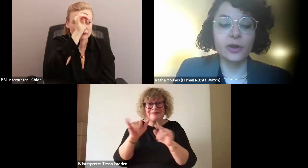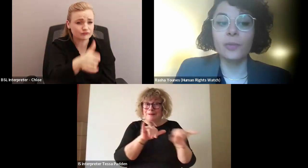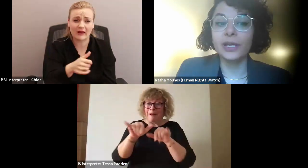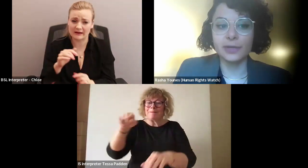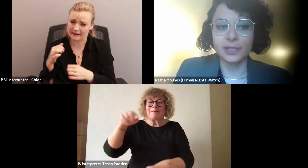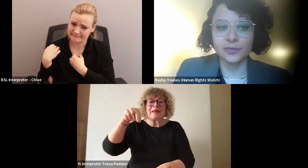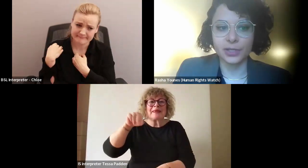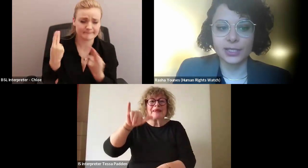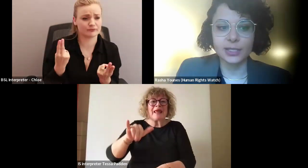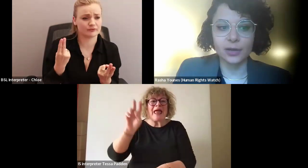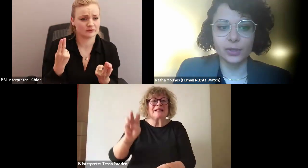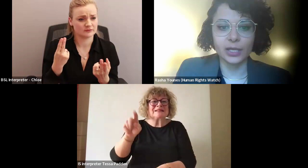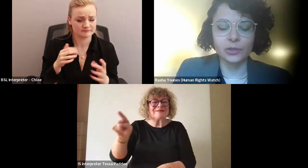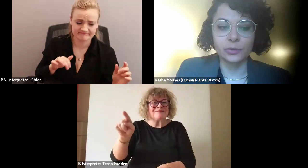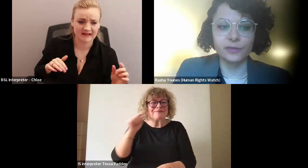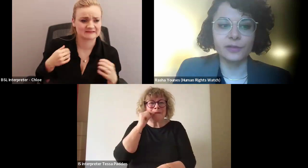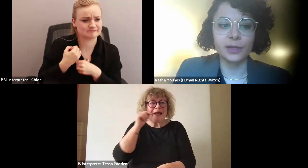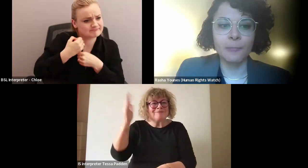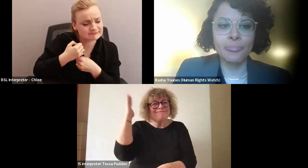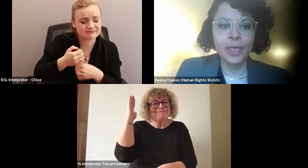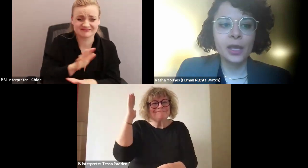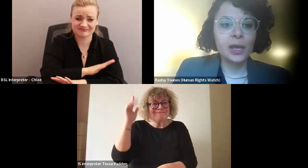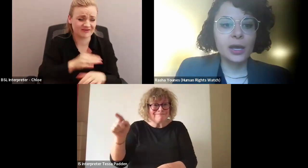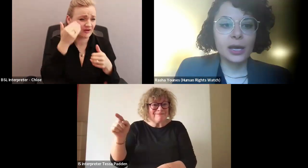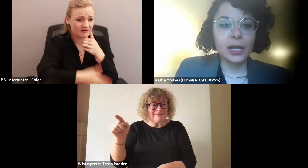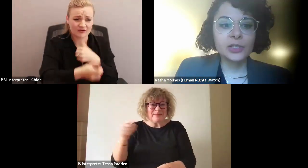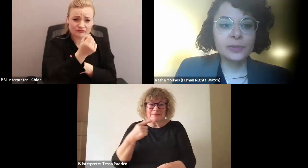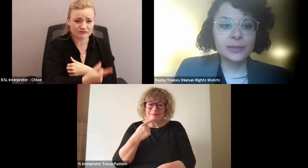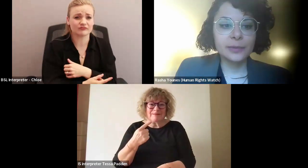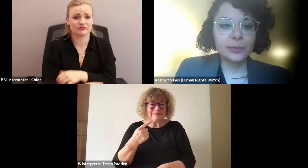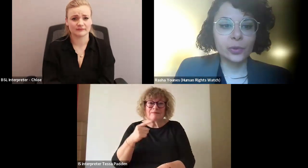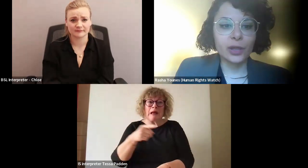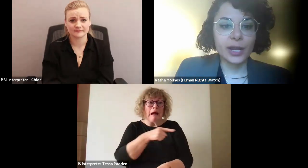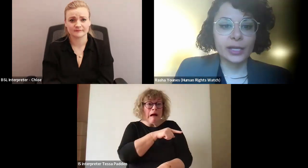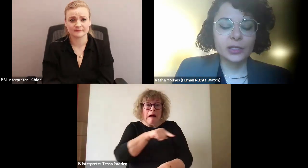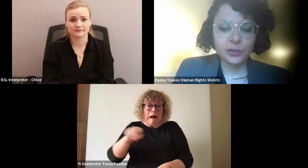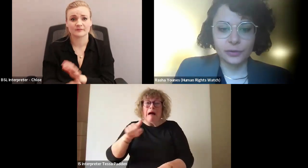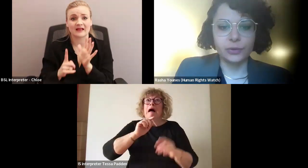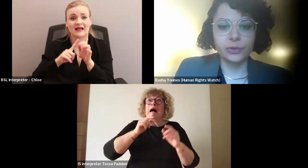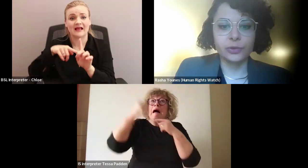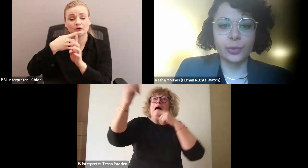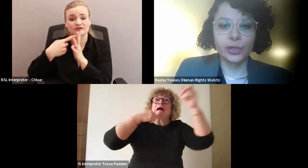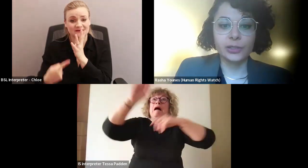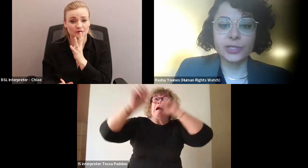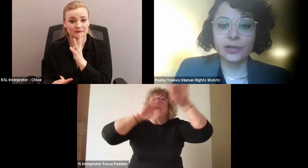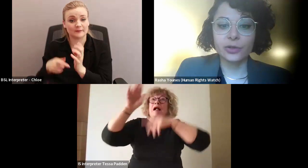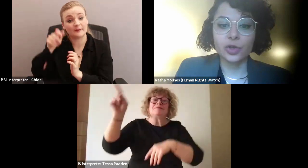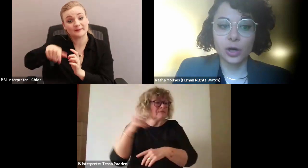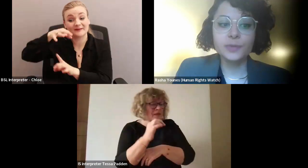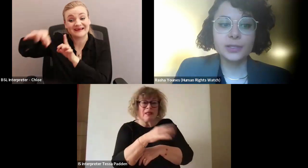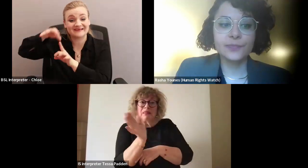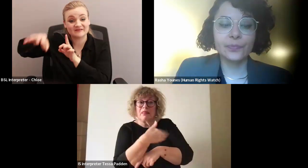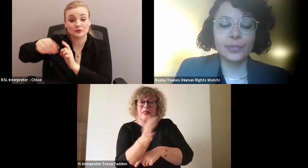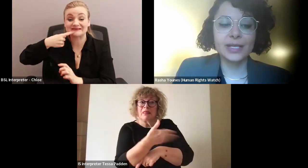against them. And there are many reasons for this that I will get into briefly. LGBT people that I interviewed reported losing